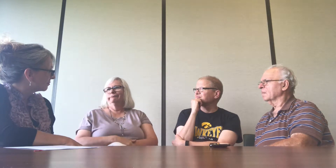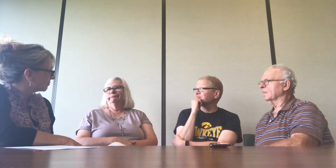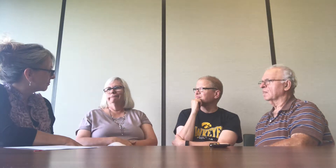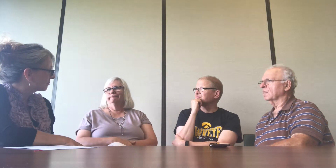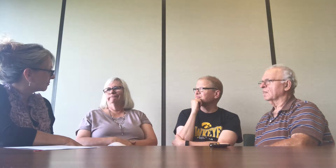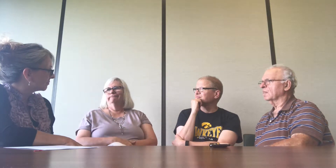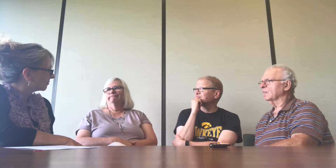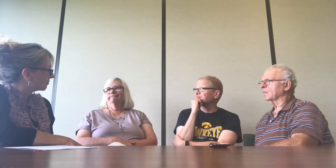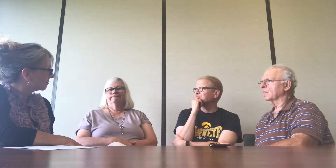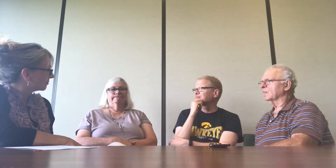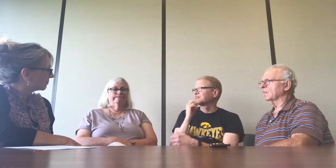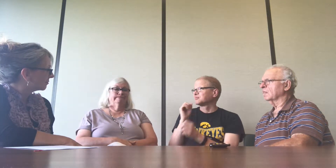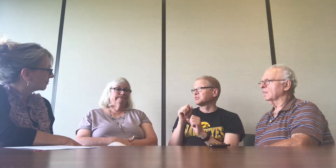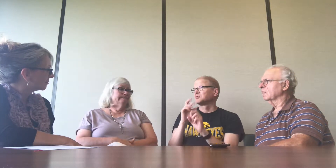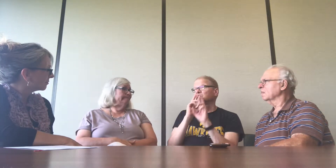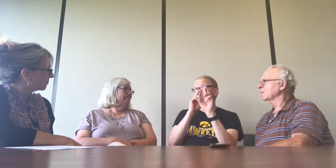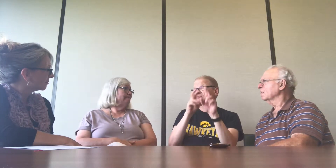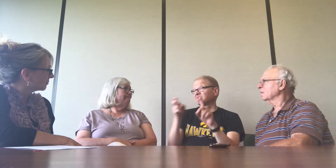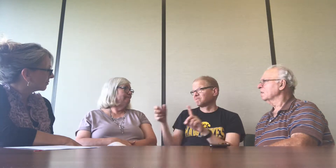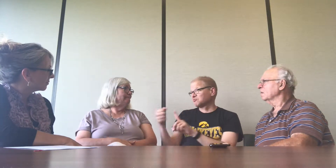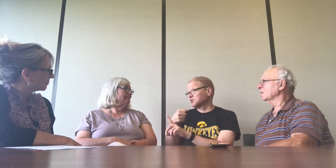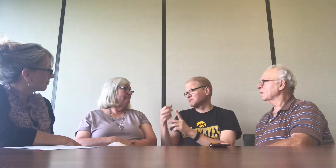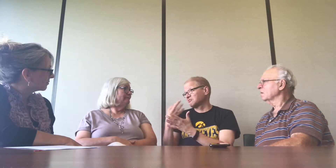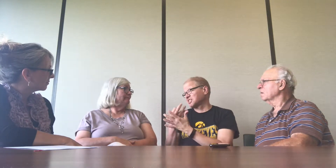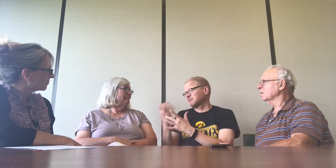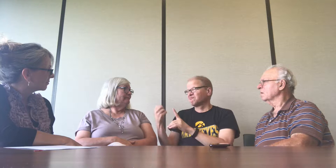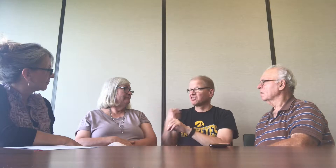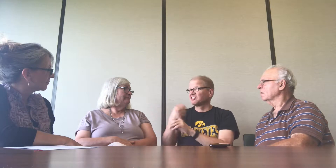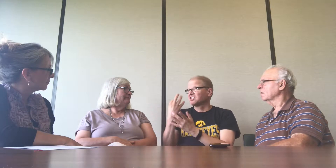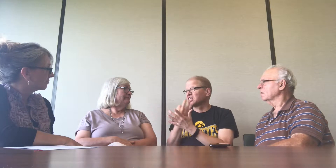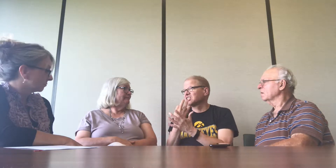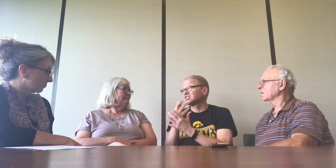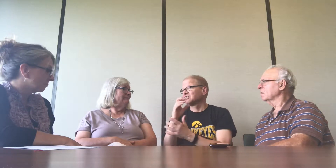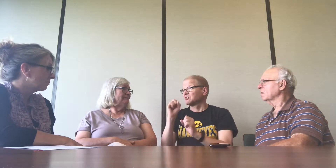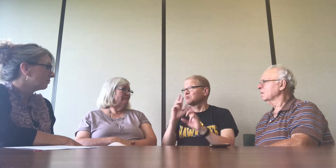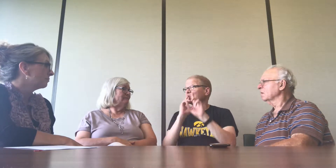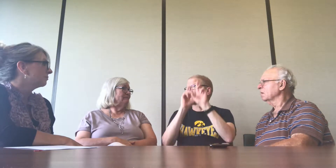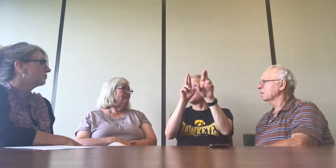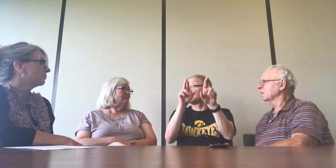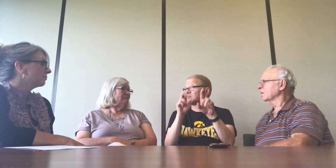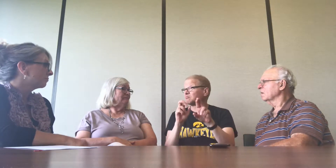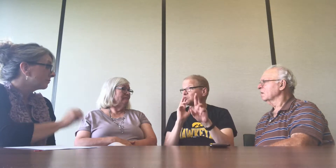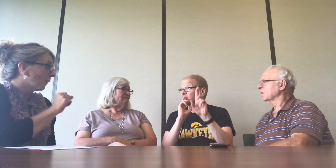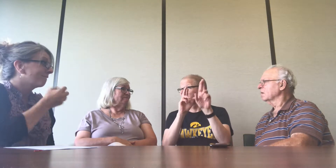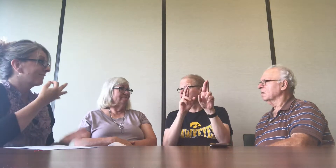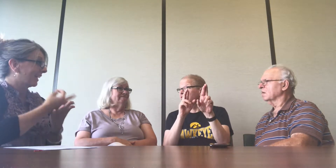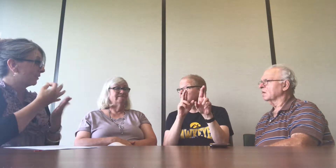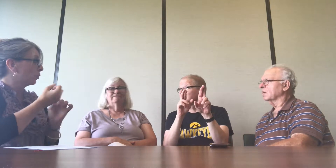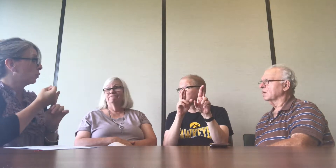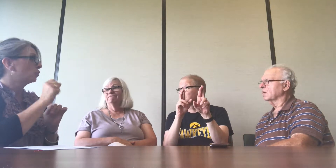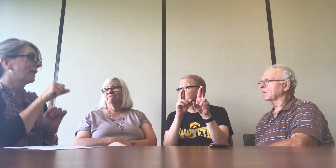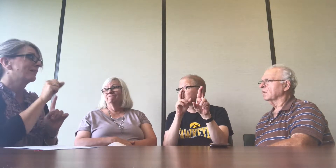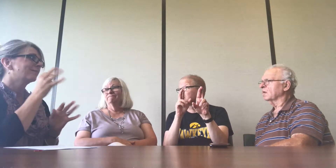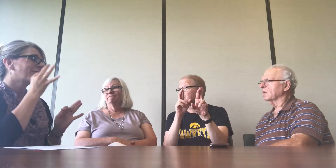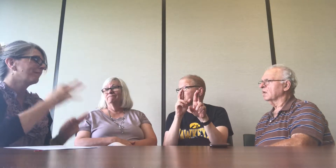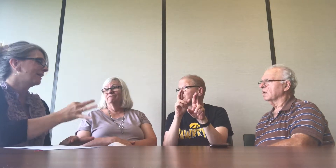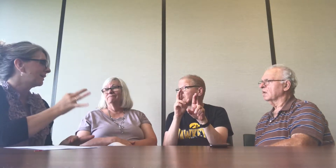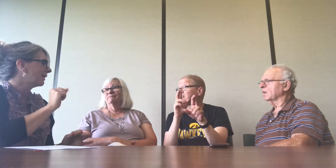you can't have your own money, you have to go through me first. That's oppression, and the money doesn't belong to them, it belongs to the parents. Albert,